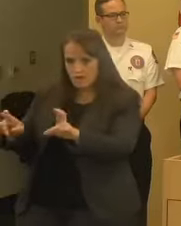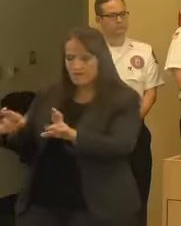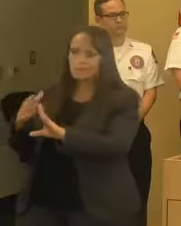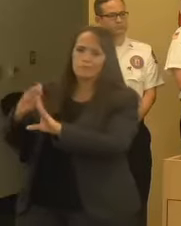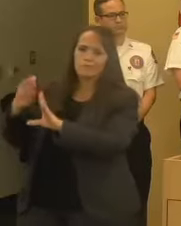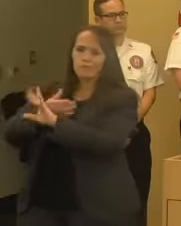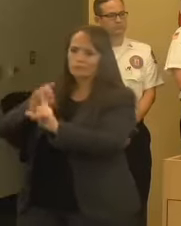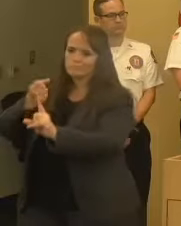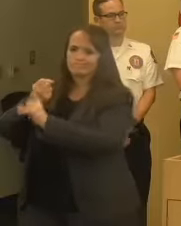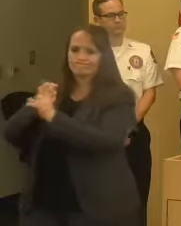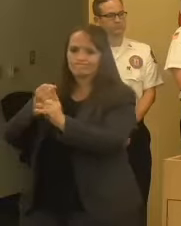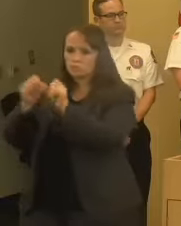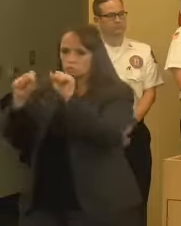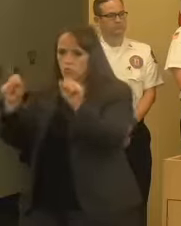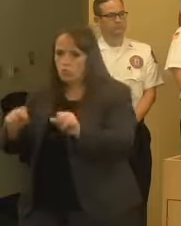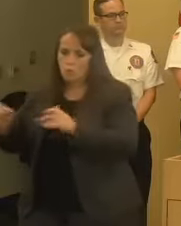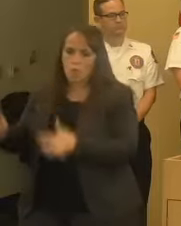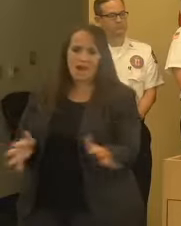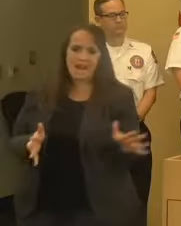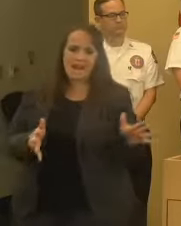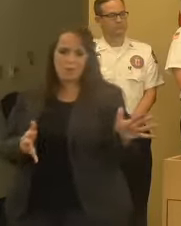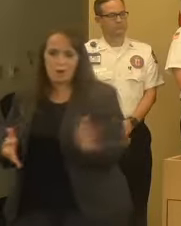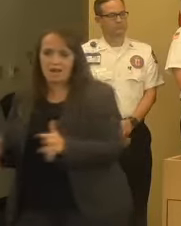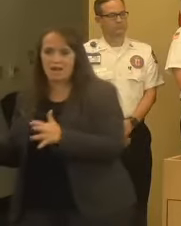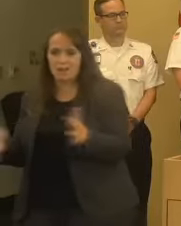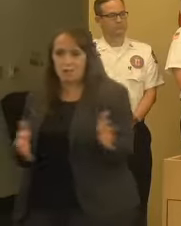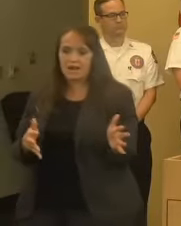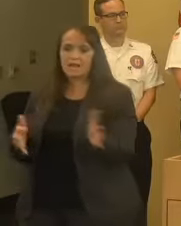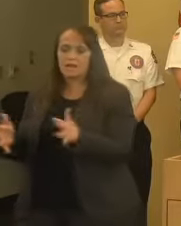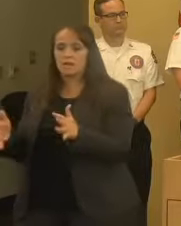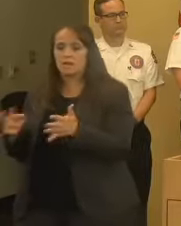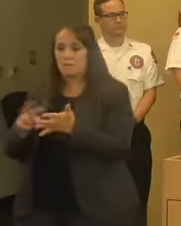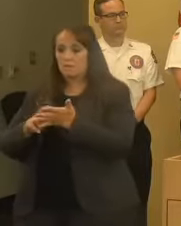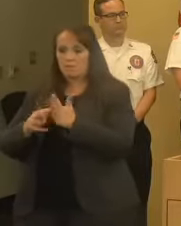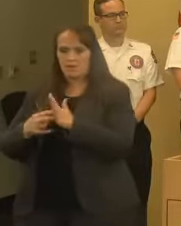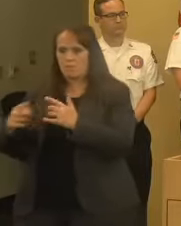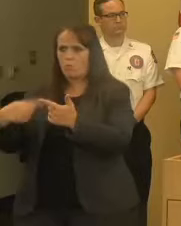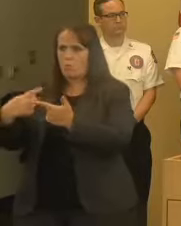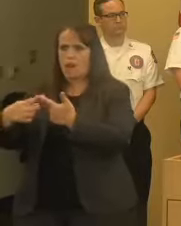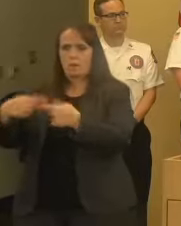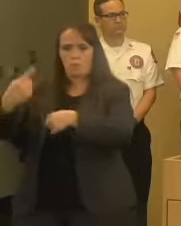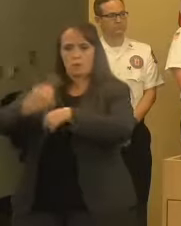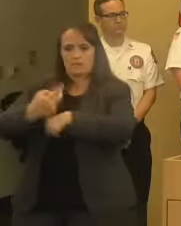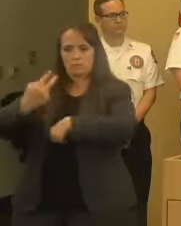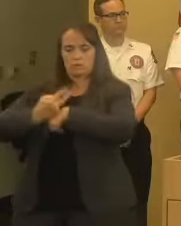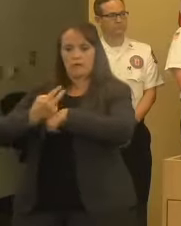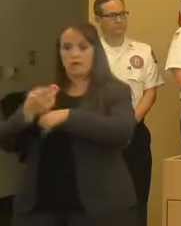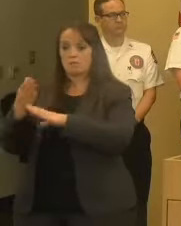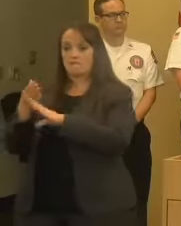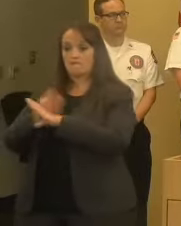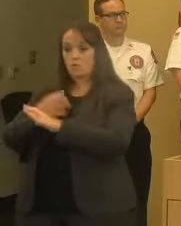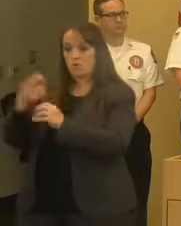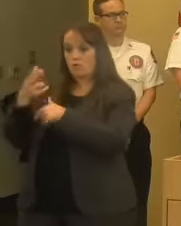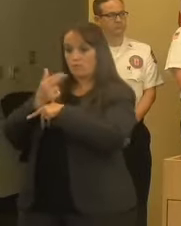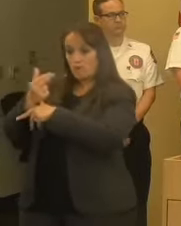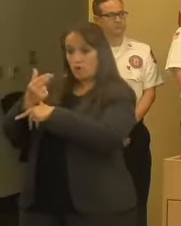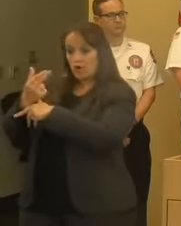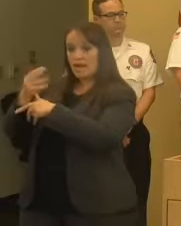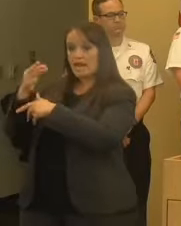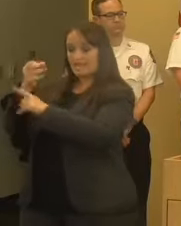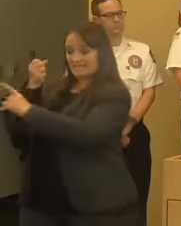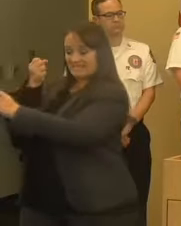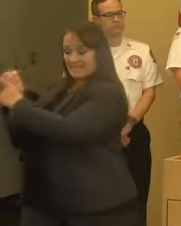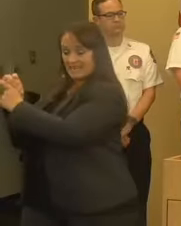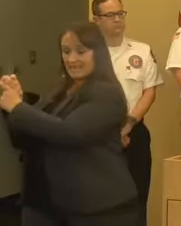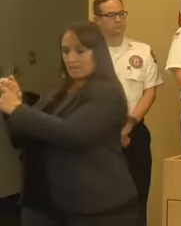of tropical storm force winds, which could be a day or two before the actual landfall of the storm. As the